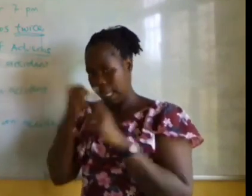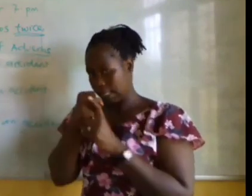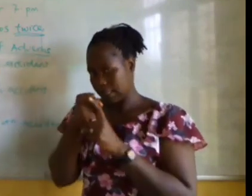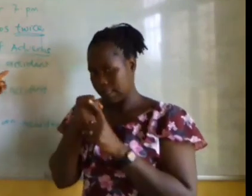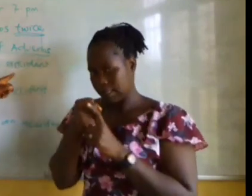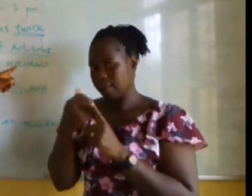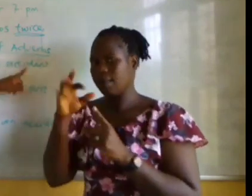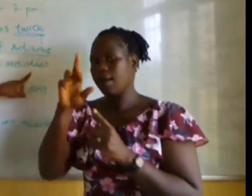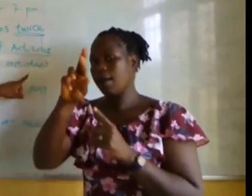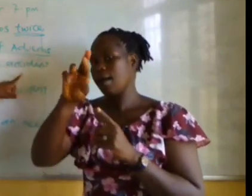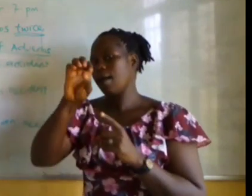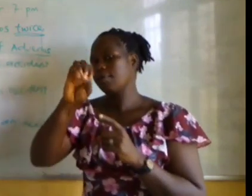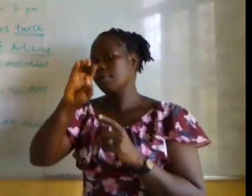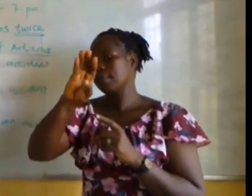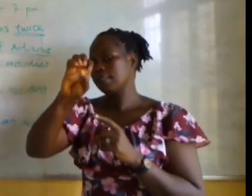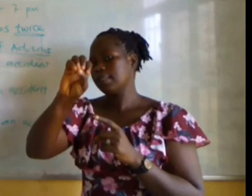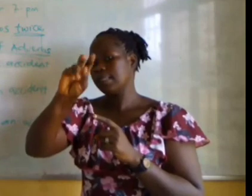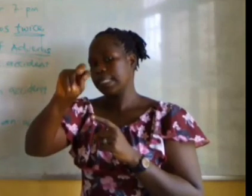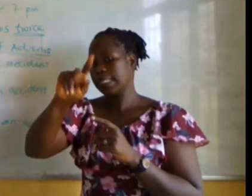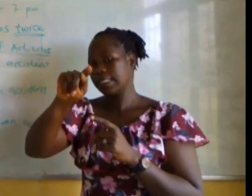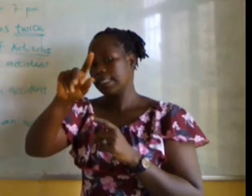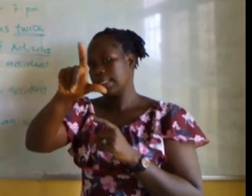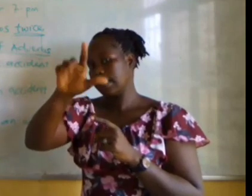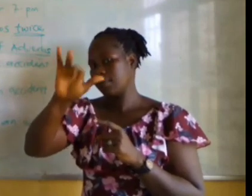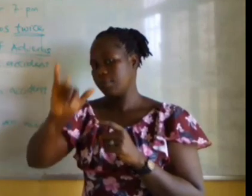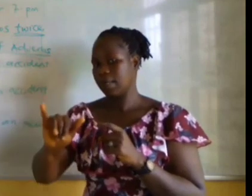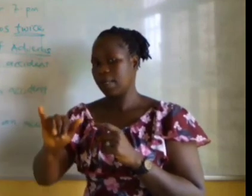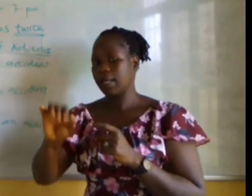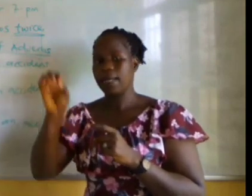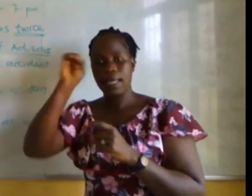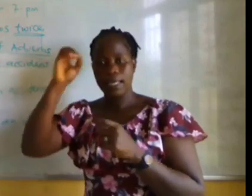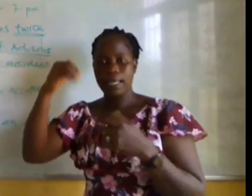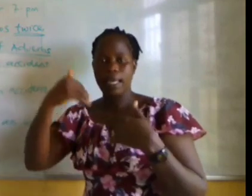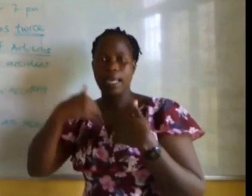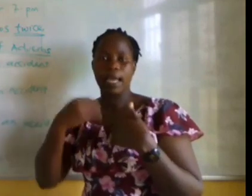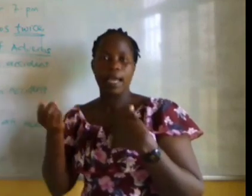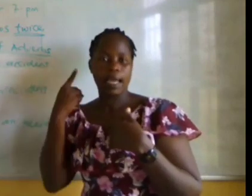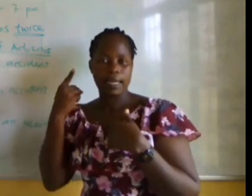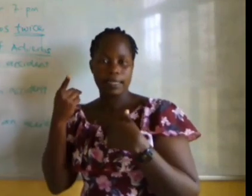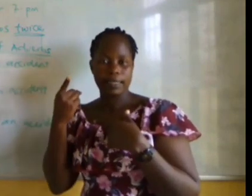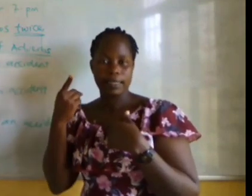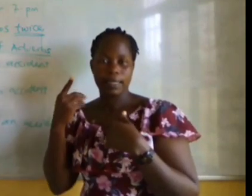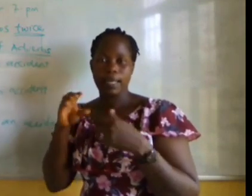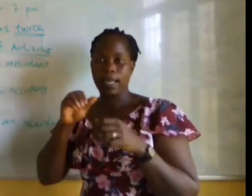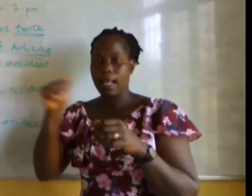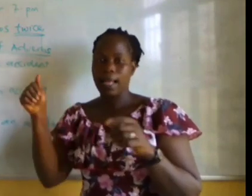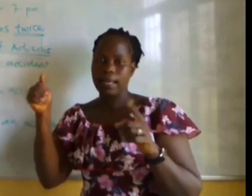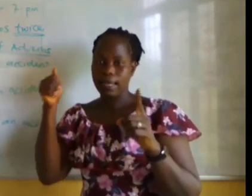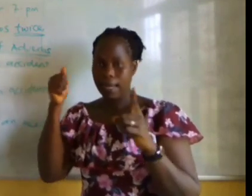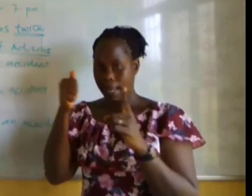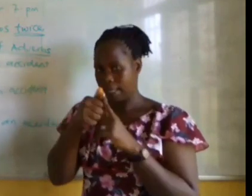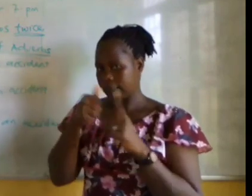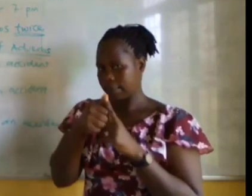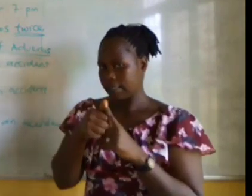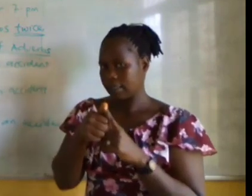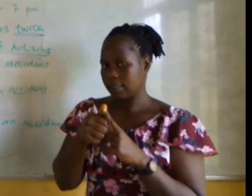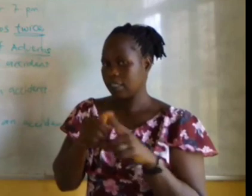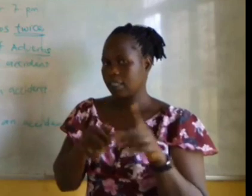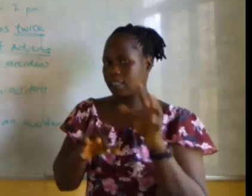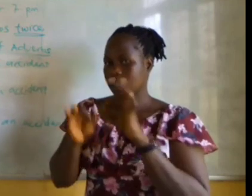he had an accident. If you want to put your adverb at the beginning of a sentence,